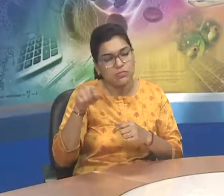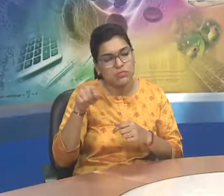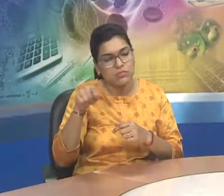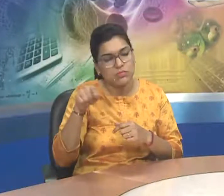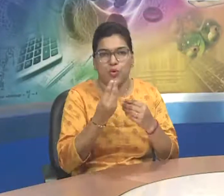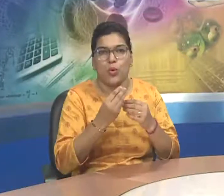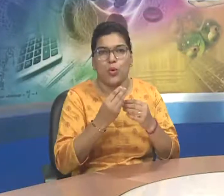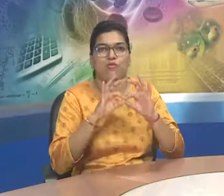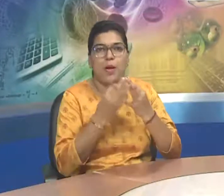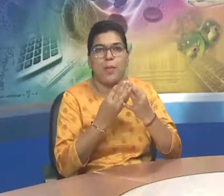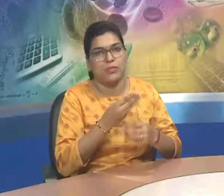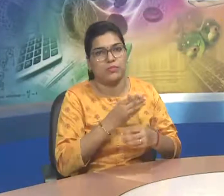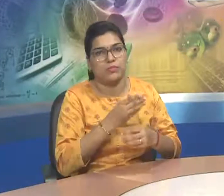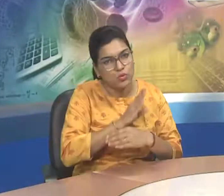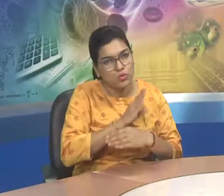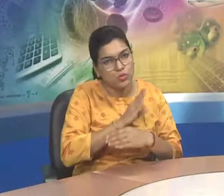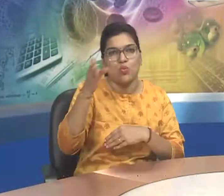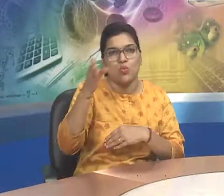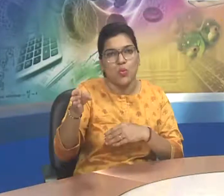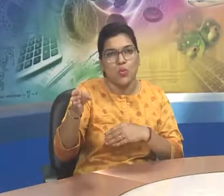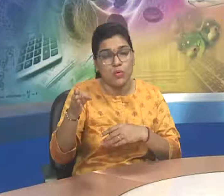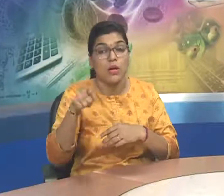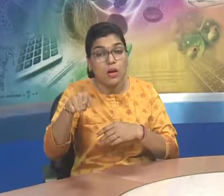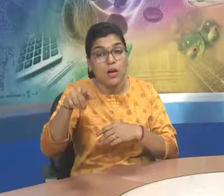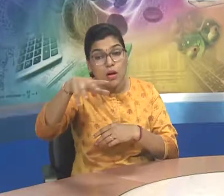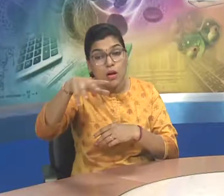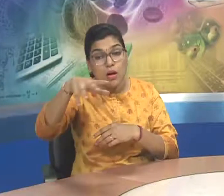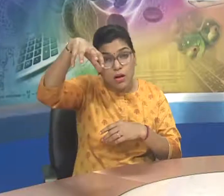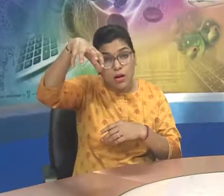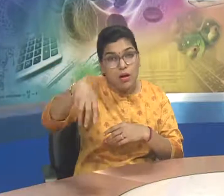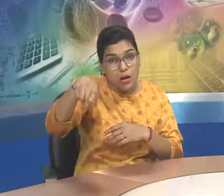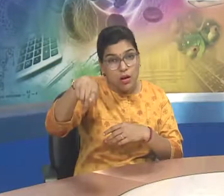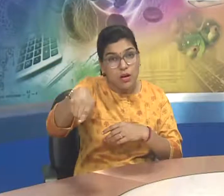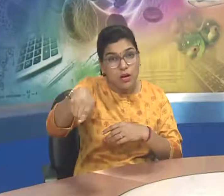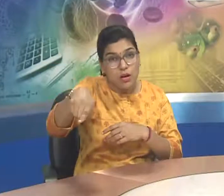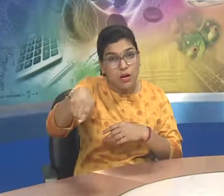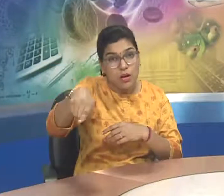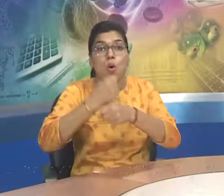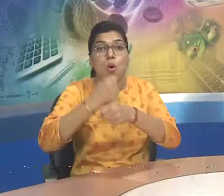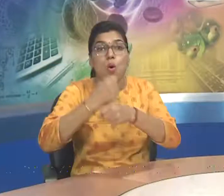with his family, he was referred to the